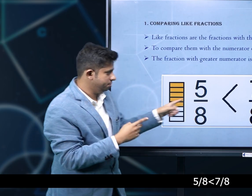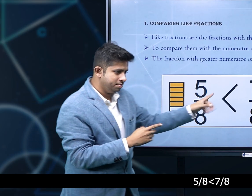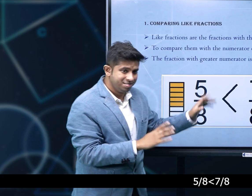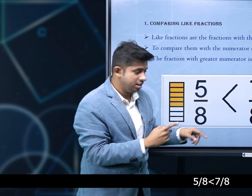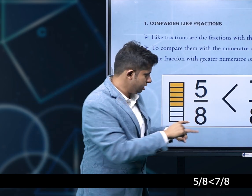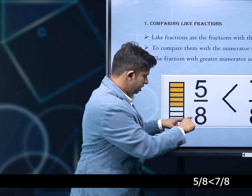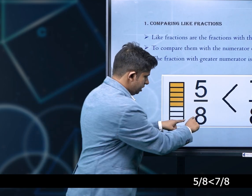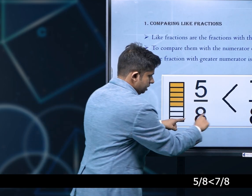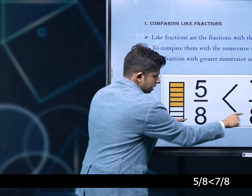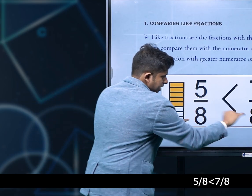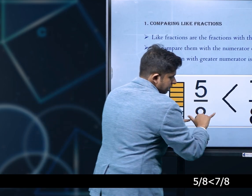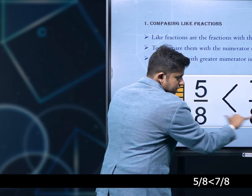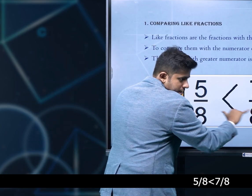5 by 8 less than 7 by 8.